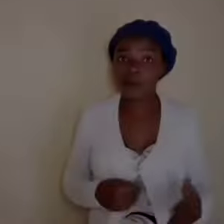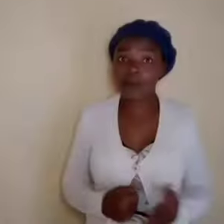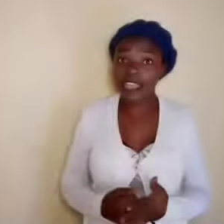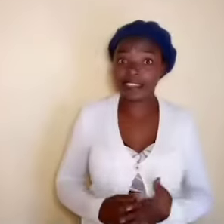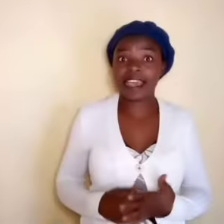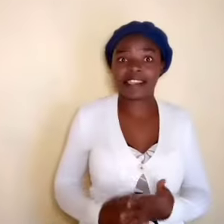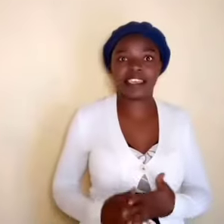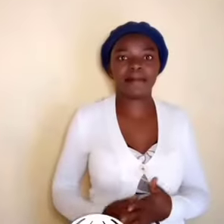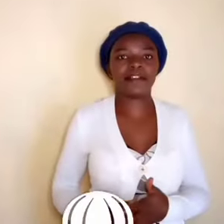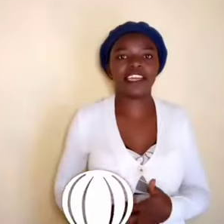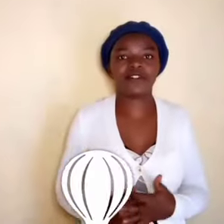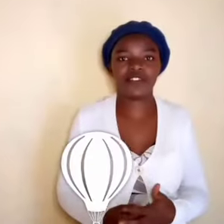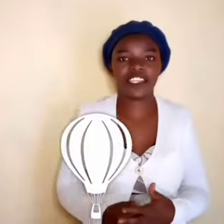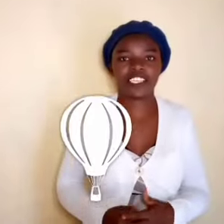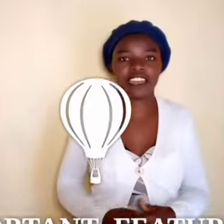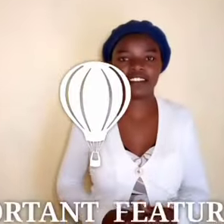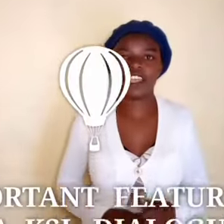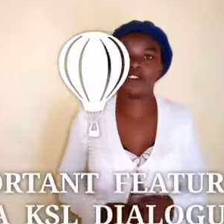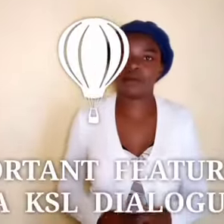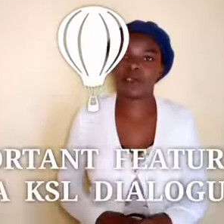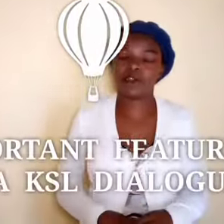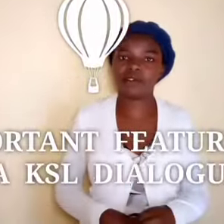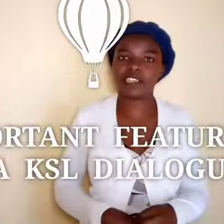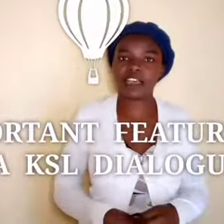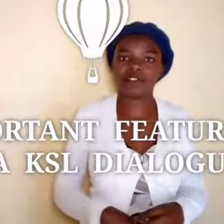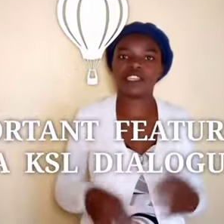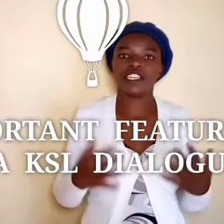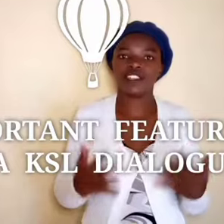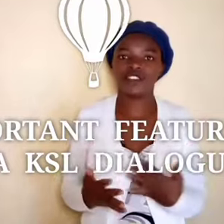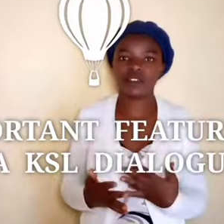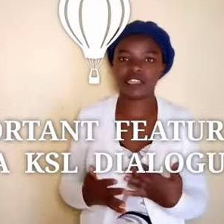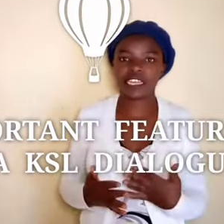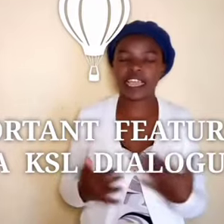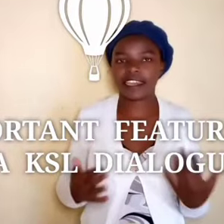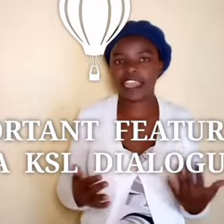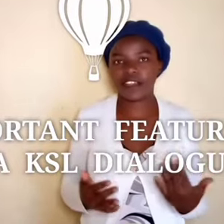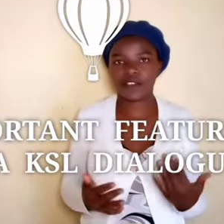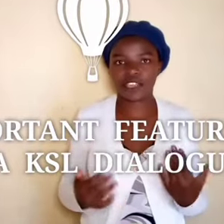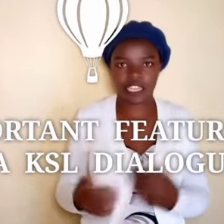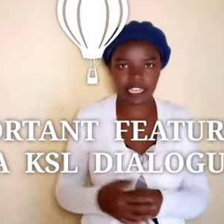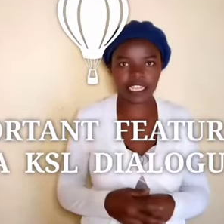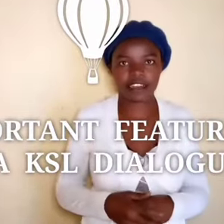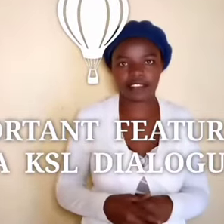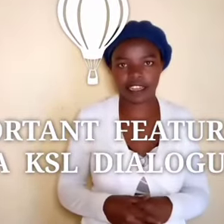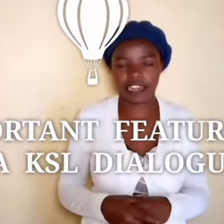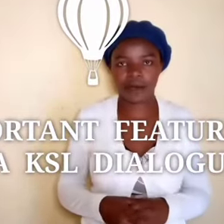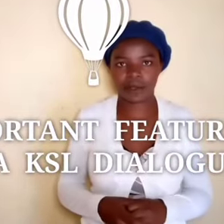What are the important features to be observed during a dialogue in Kenyan Sign Language?